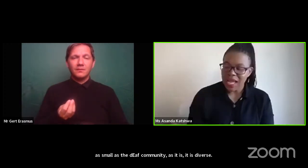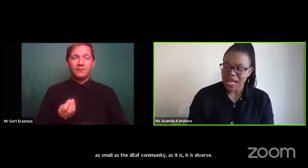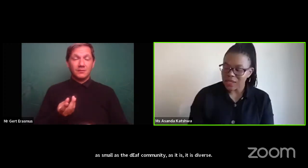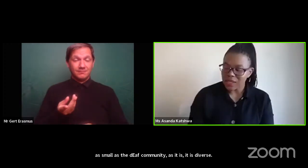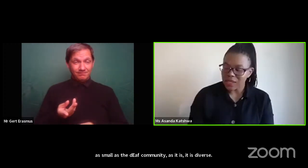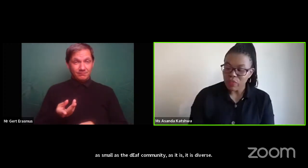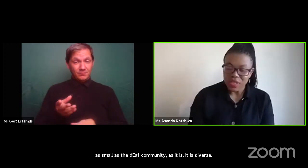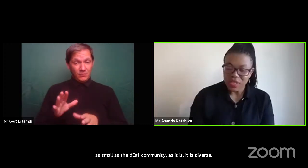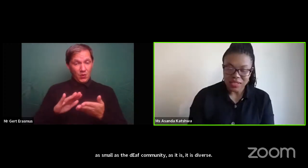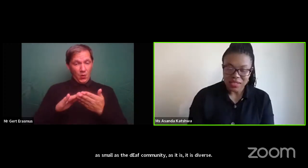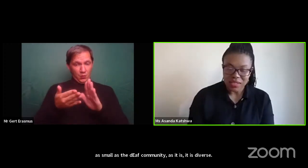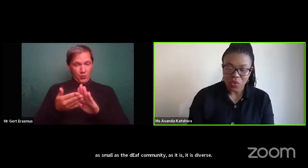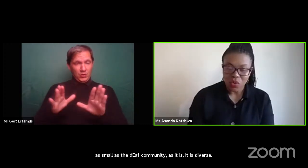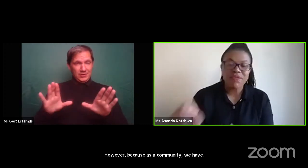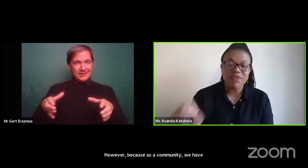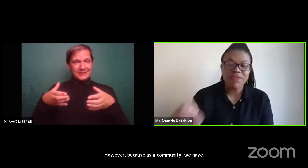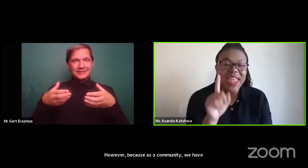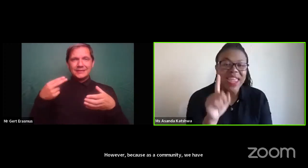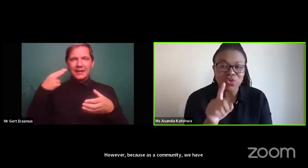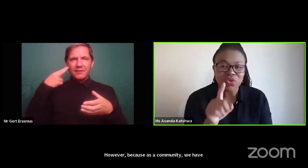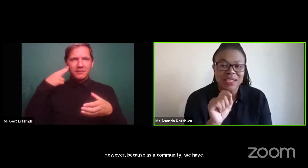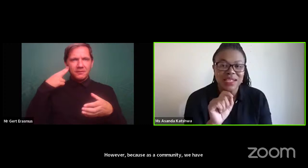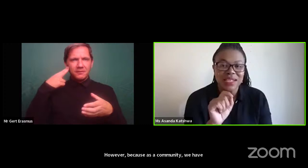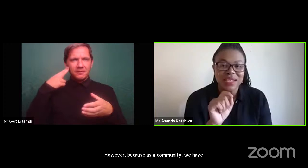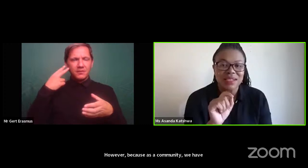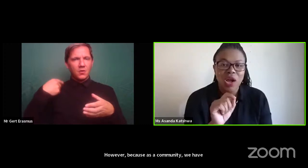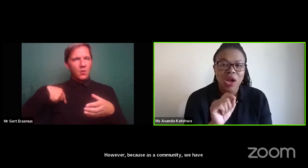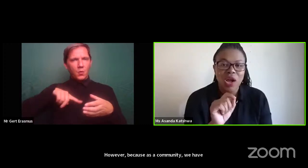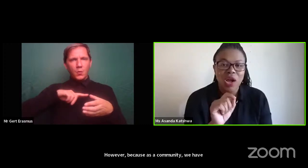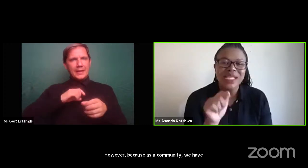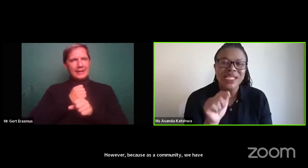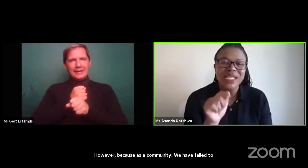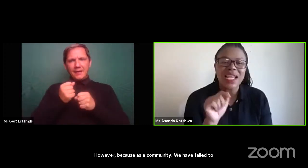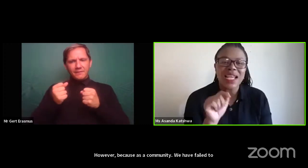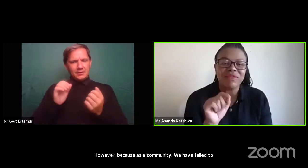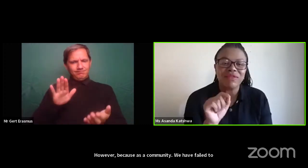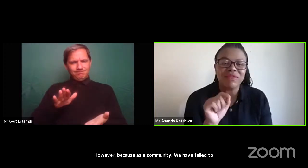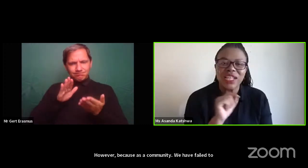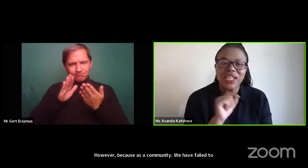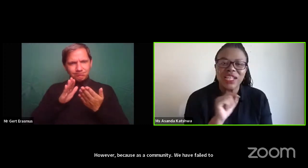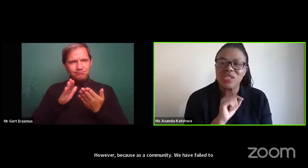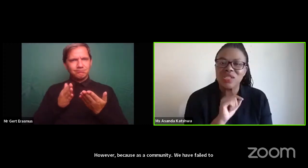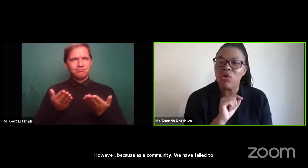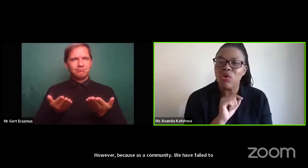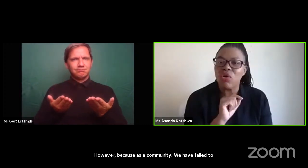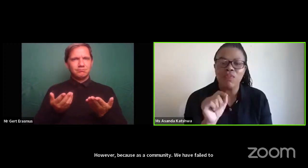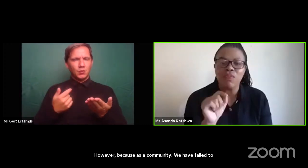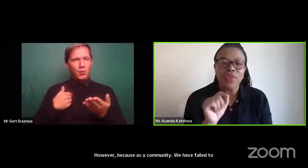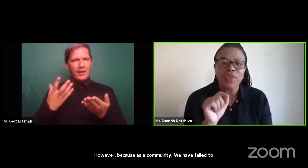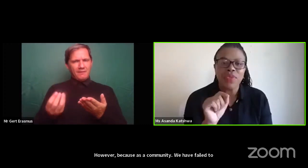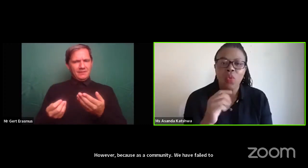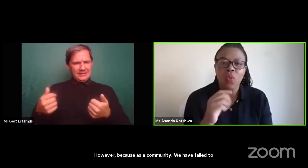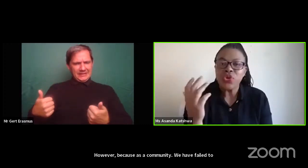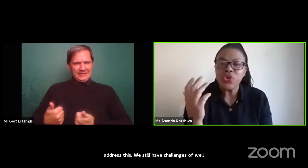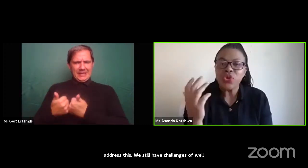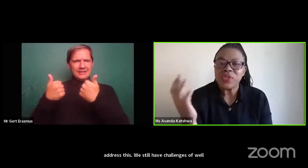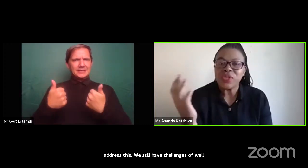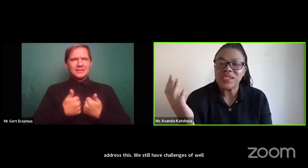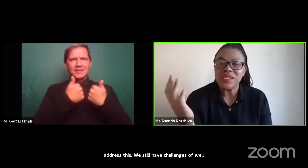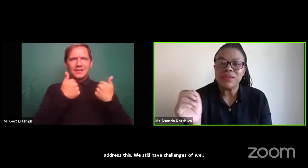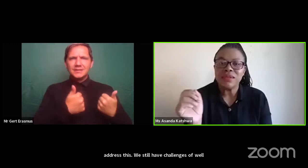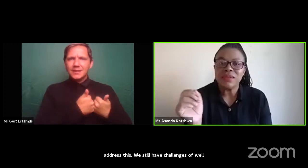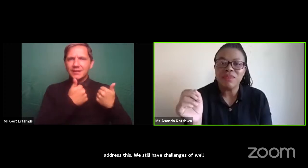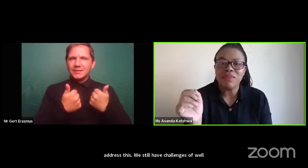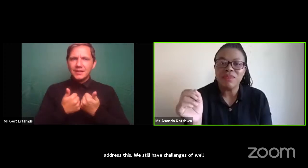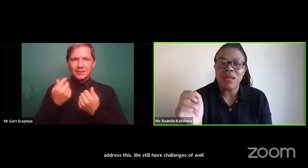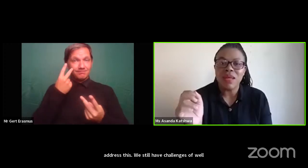as a community, we have failed to address this, we still have challenges of where you